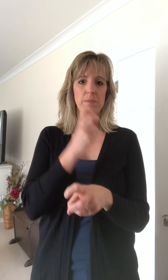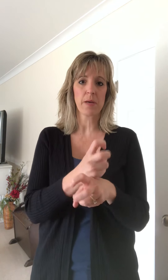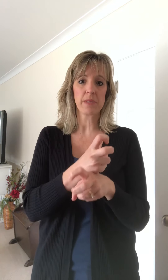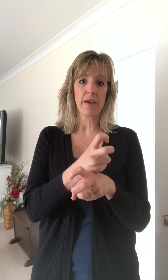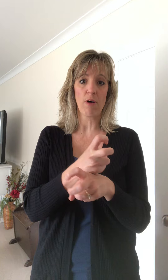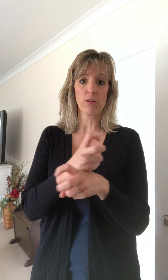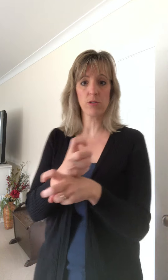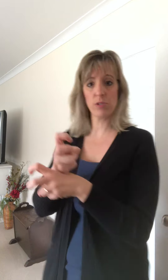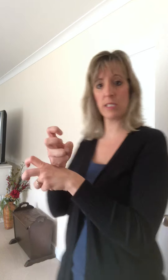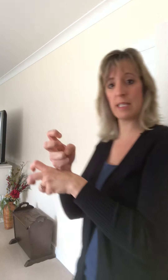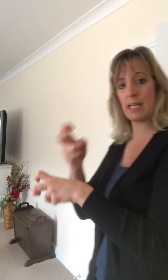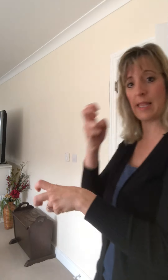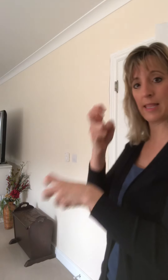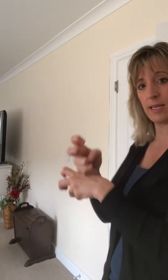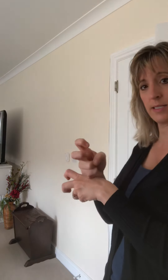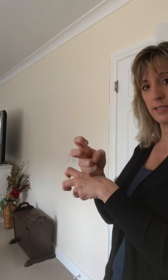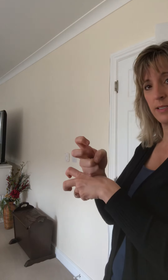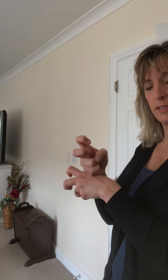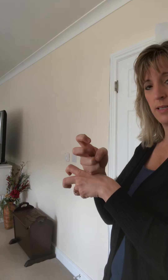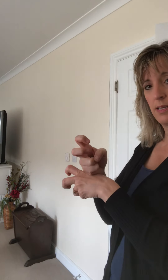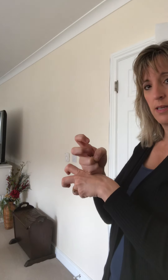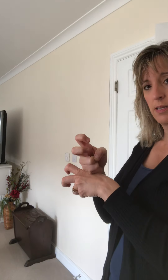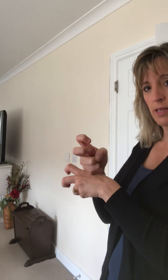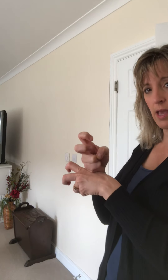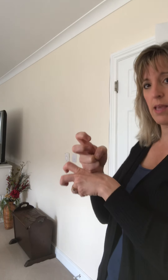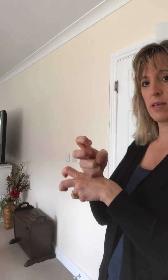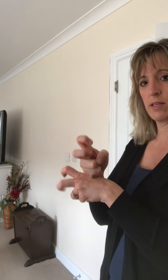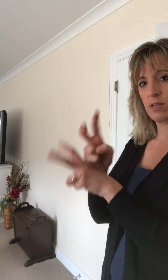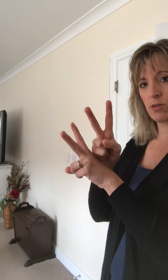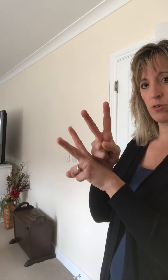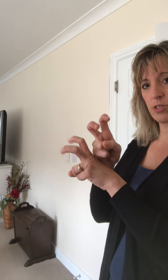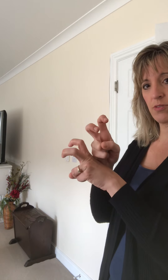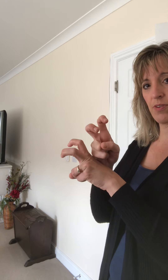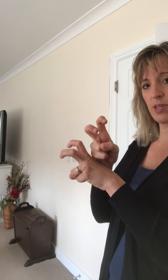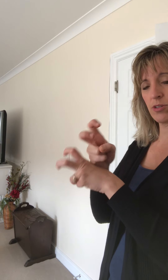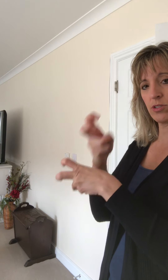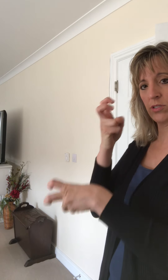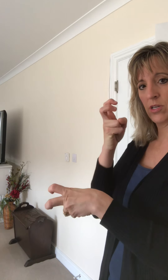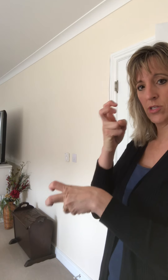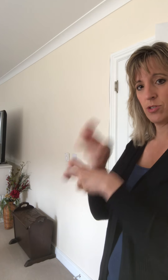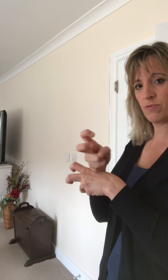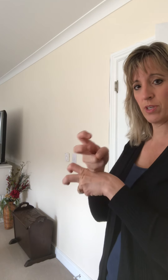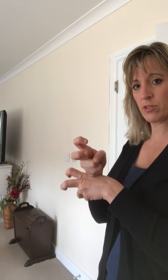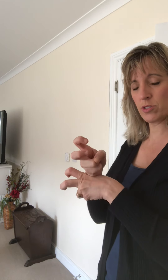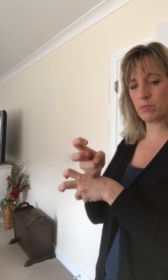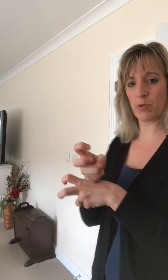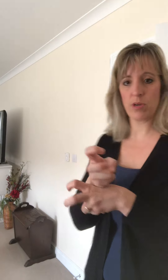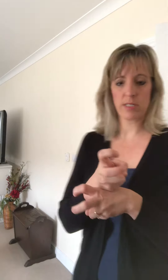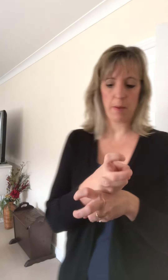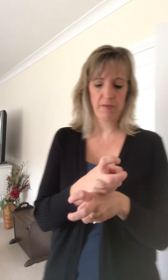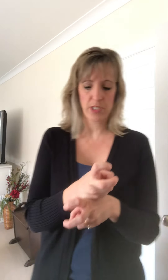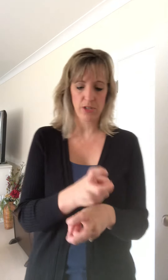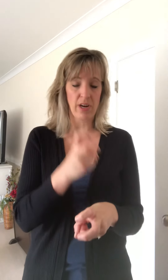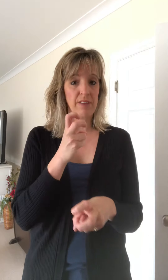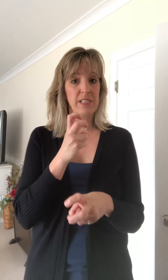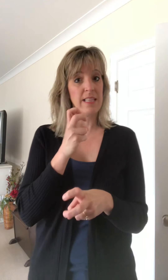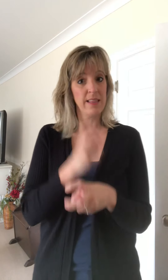Sometimes I have also seen like this, okay? Crooked fingers, 2 fingers, both on top of each other. I've seen